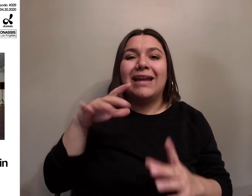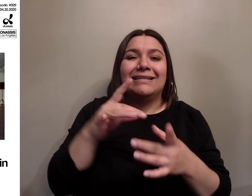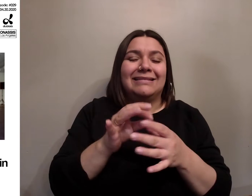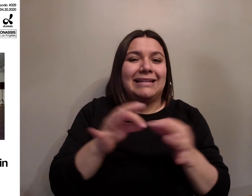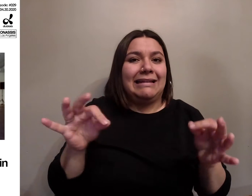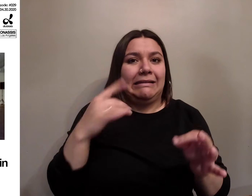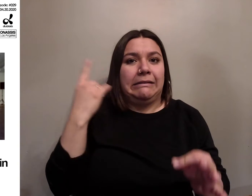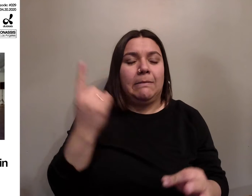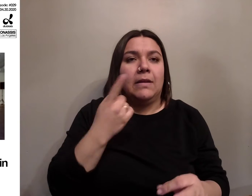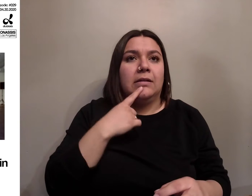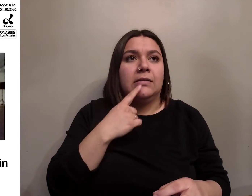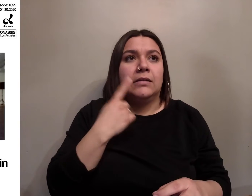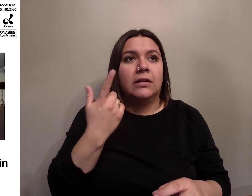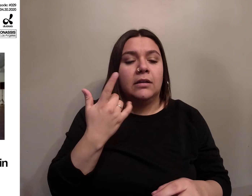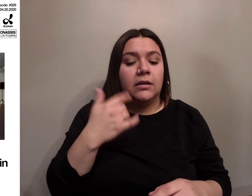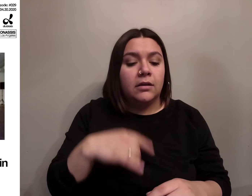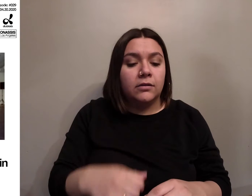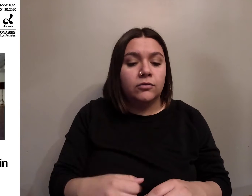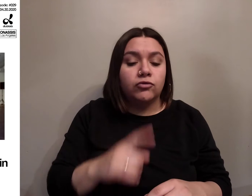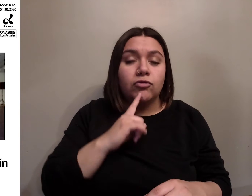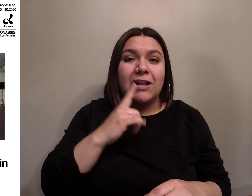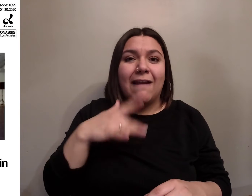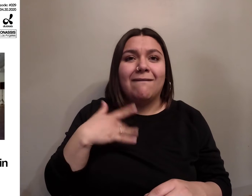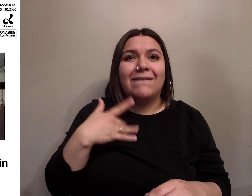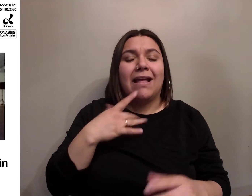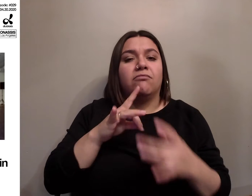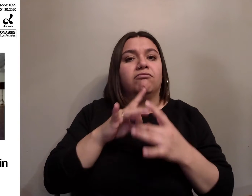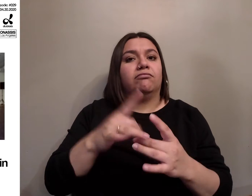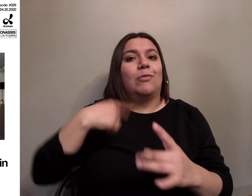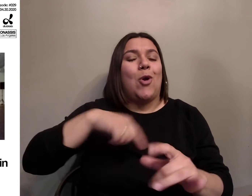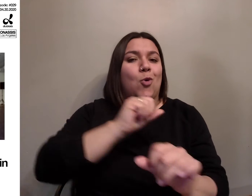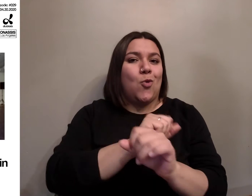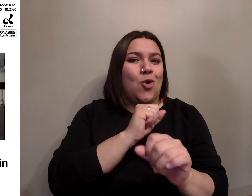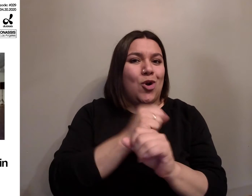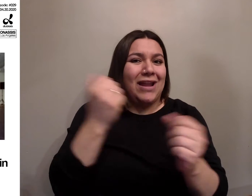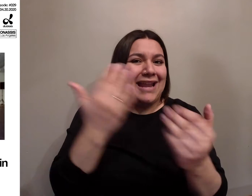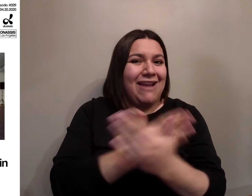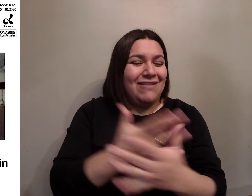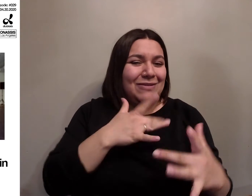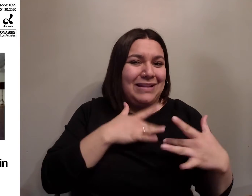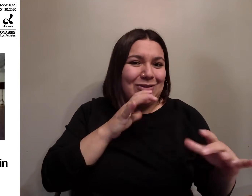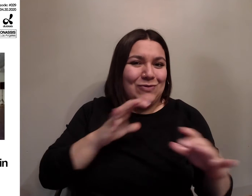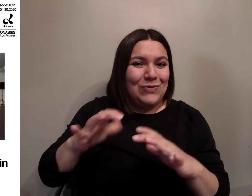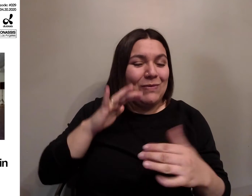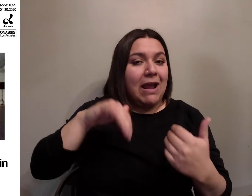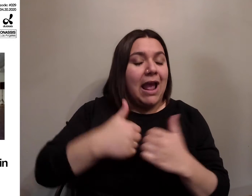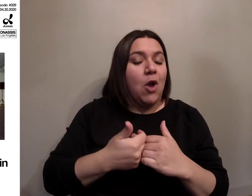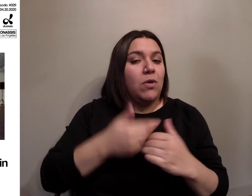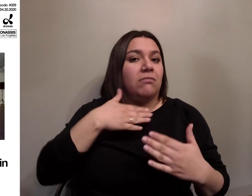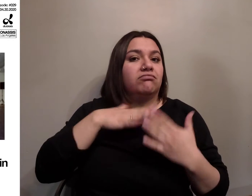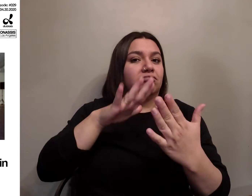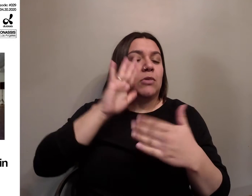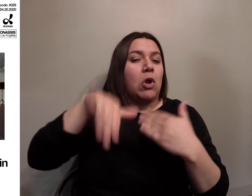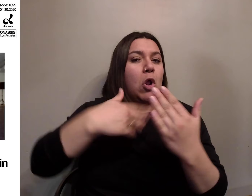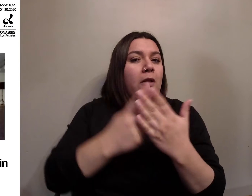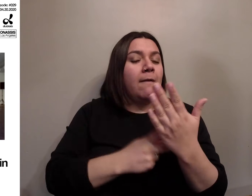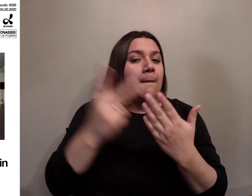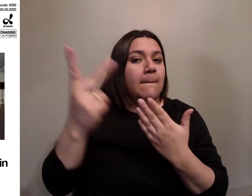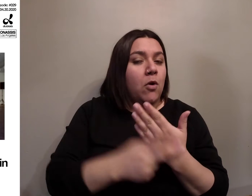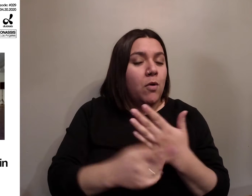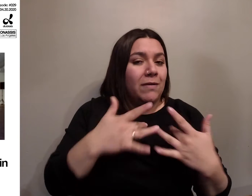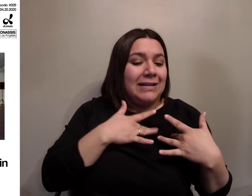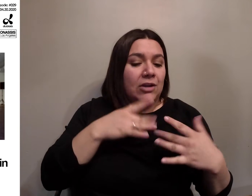is really something that anchors our work and everything that we do and how we approach all the programs that we create